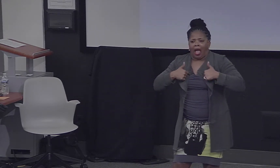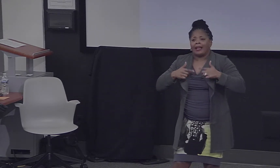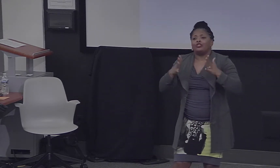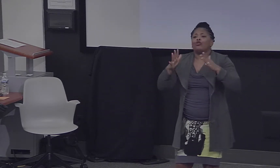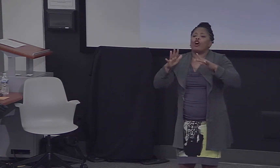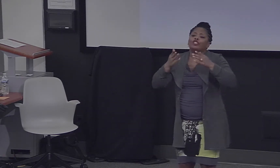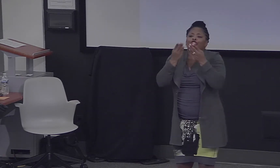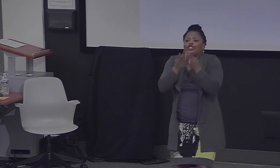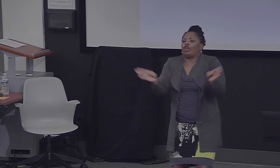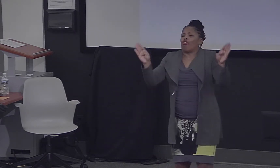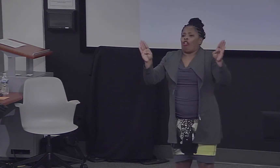segments.